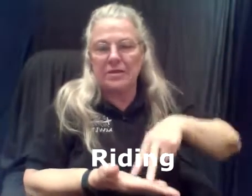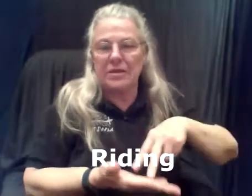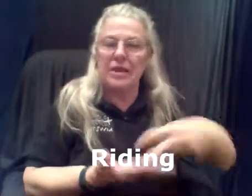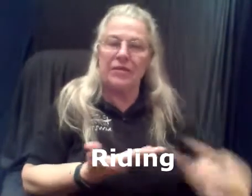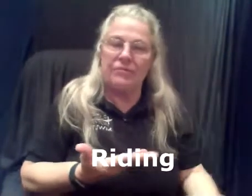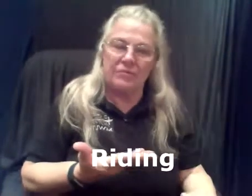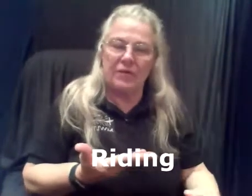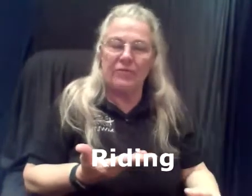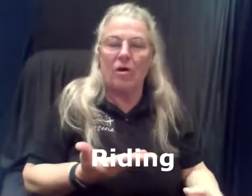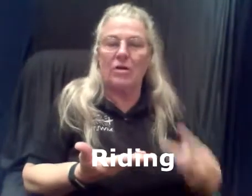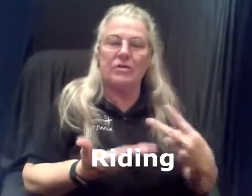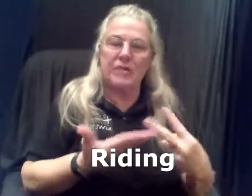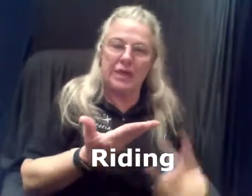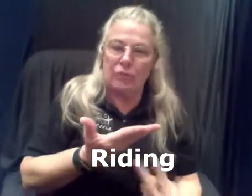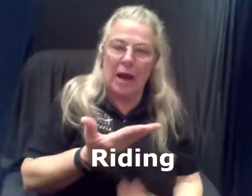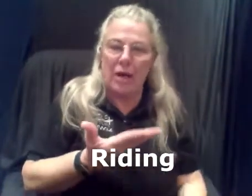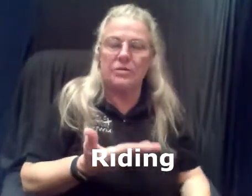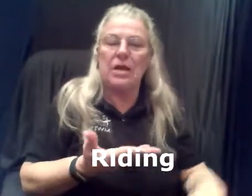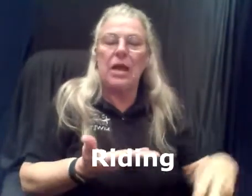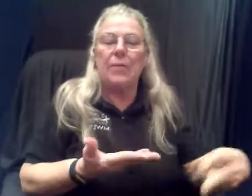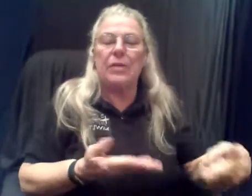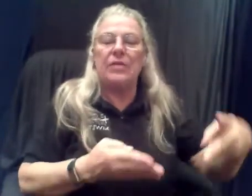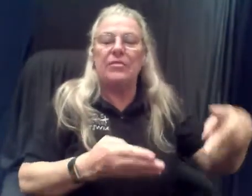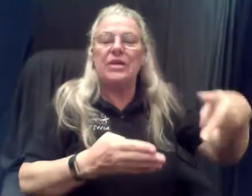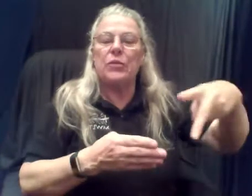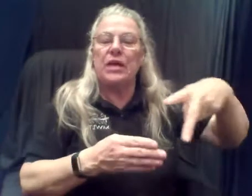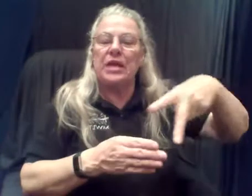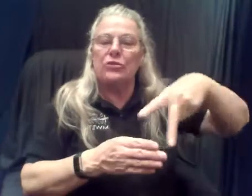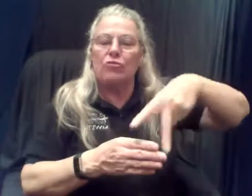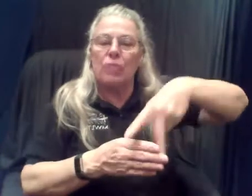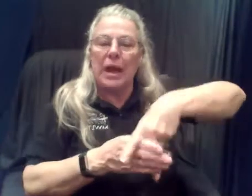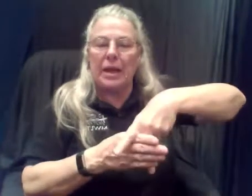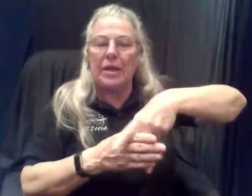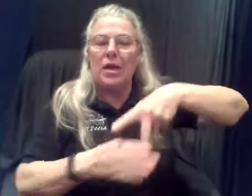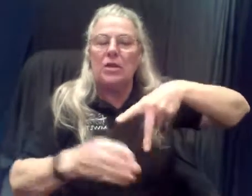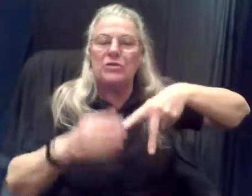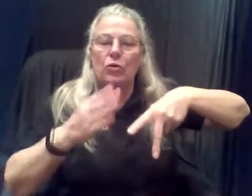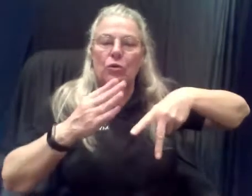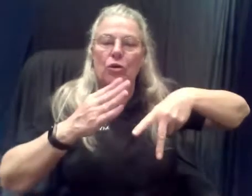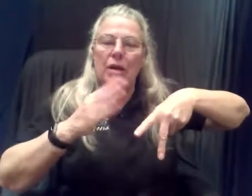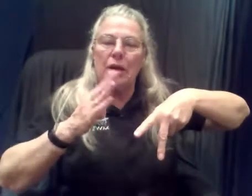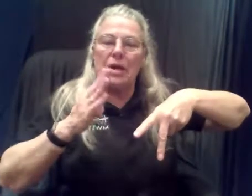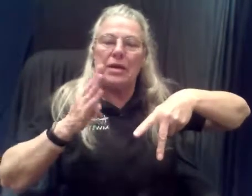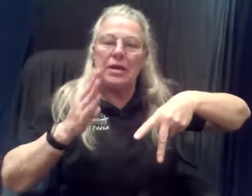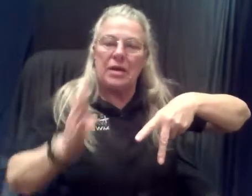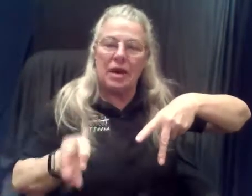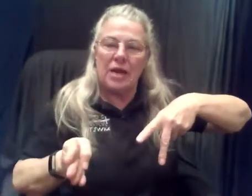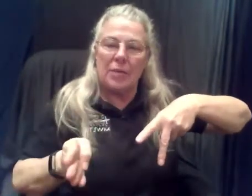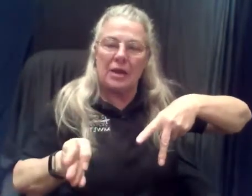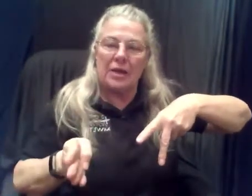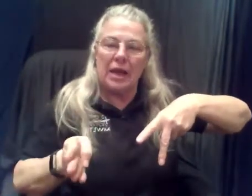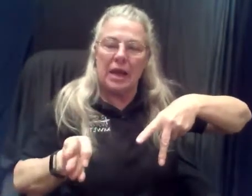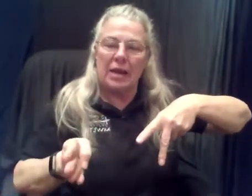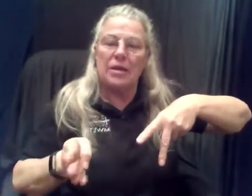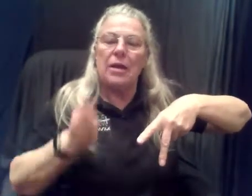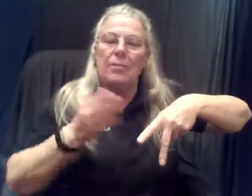he falls, he drowns, but in this one he's writing. So your non-dominant hand